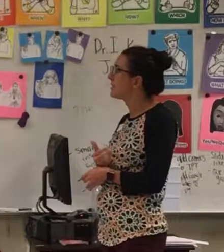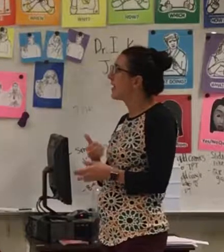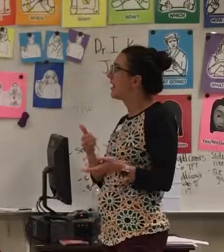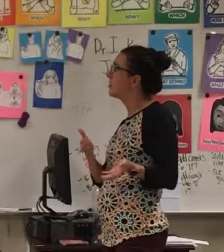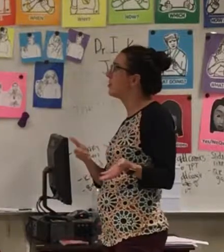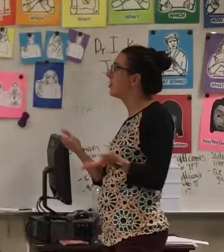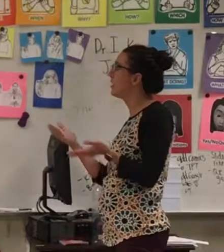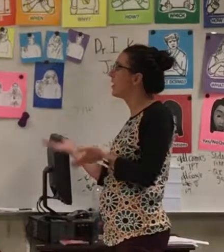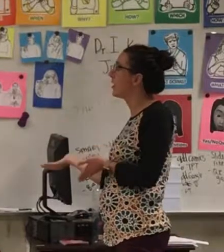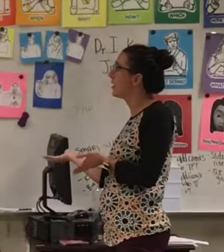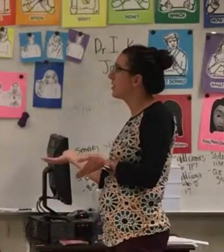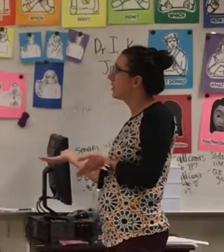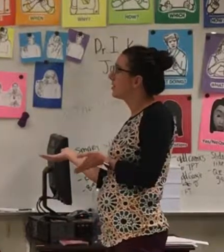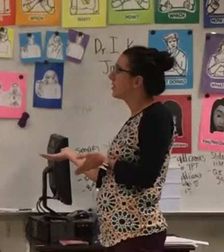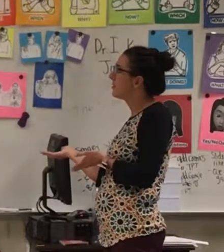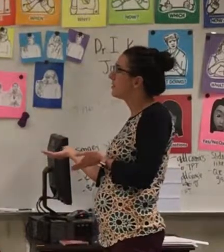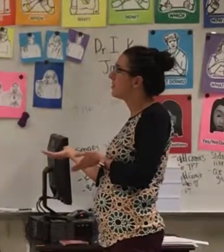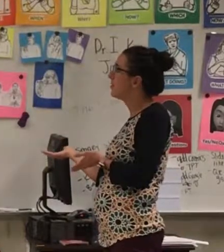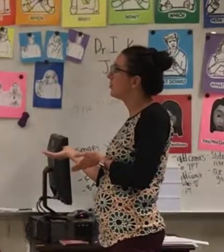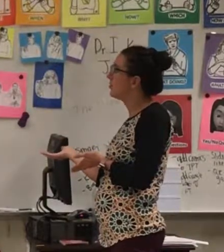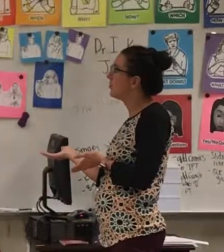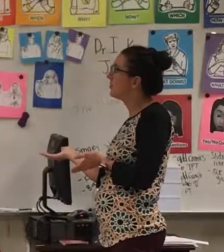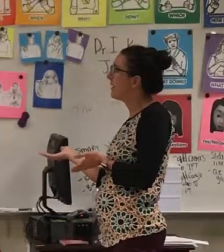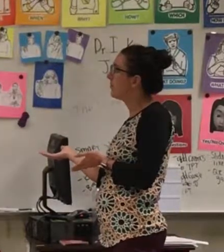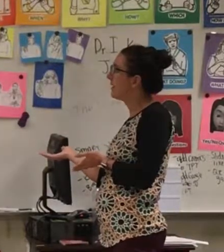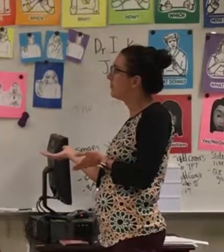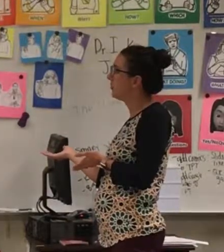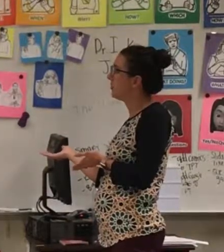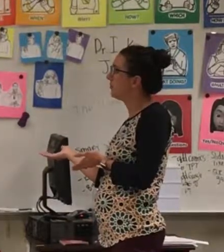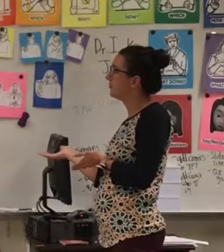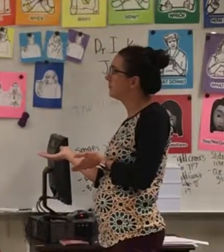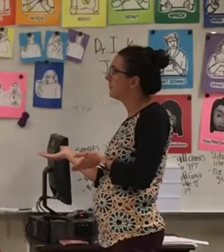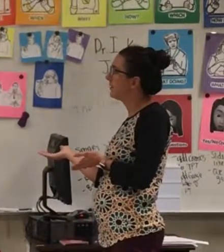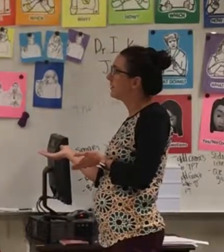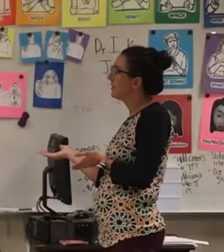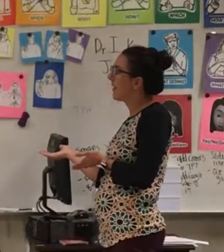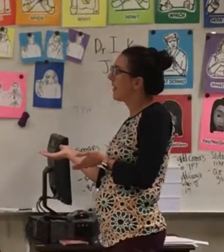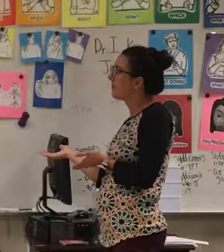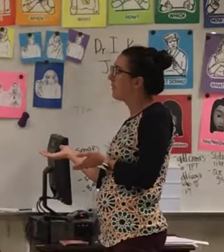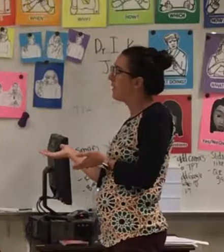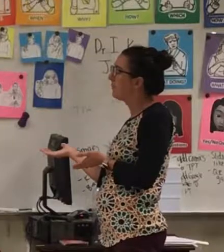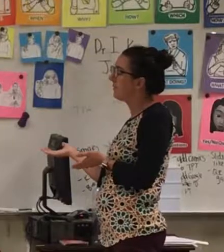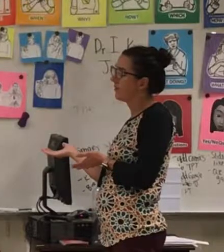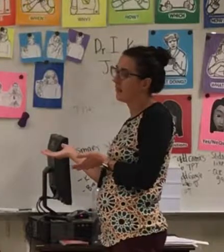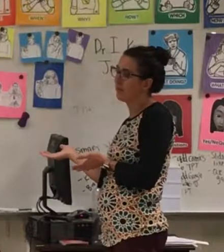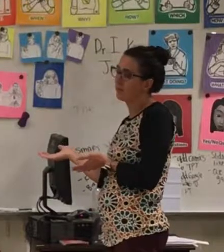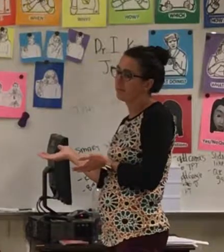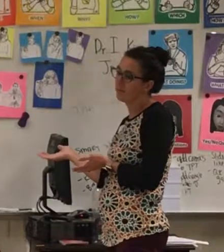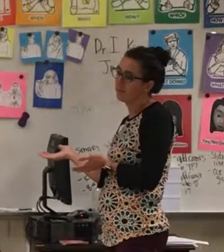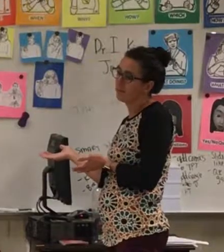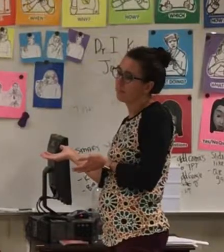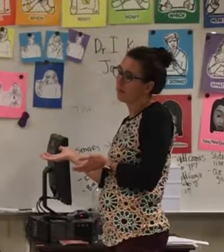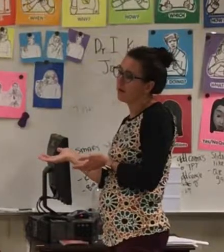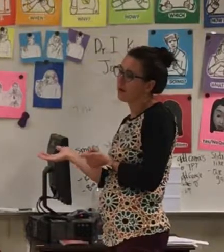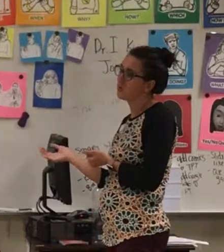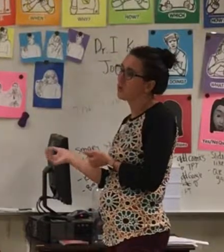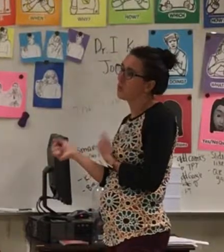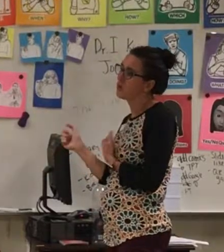I took to my bedroom and played with them. Alright, so which